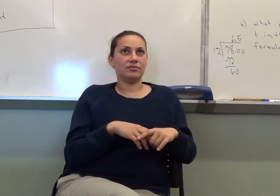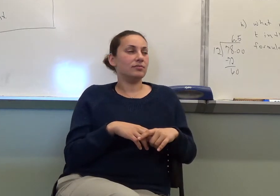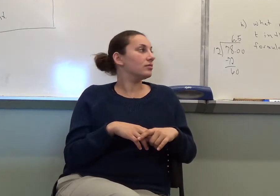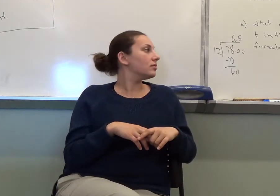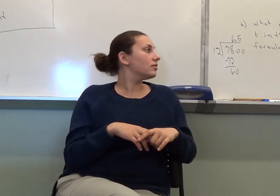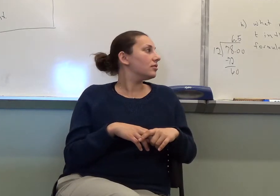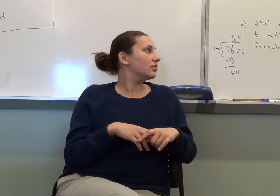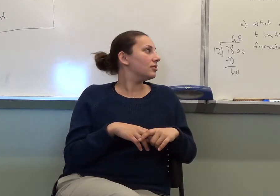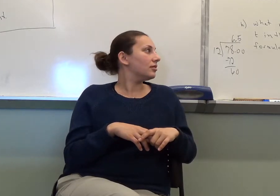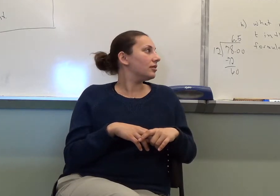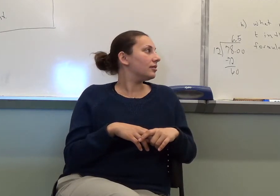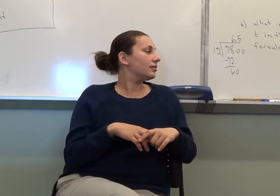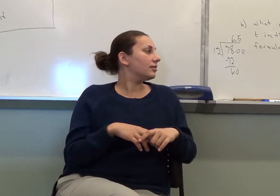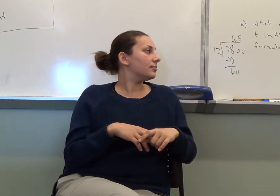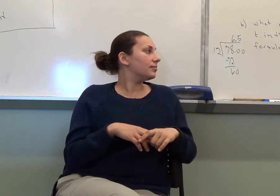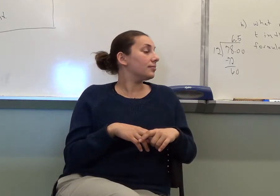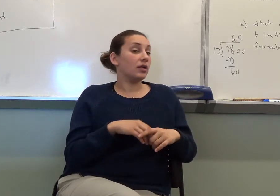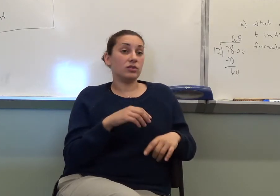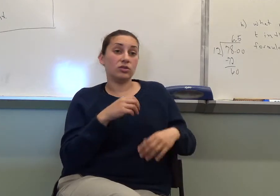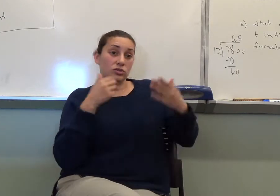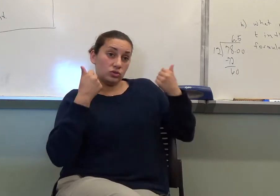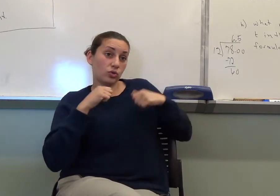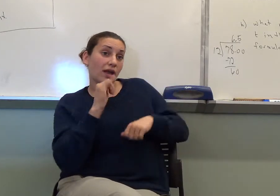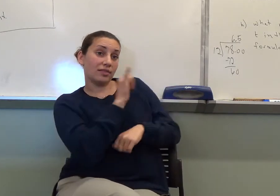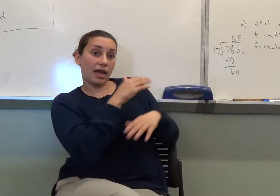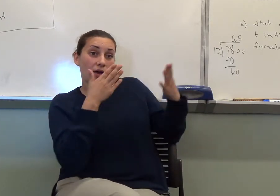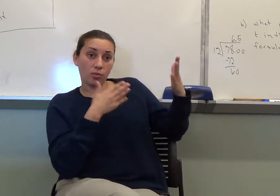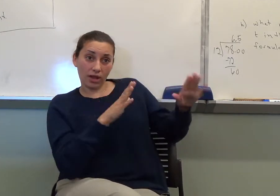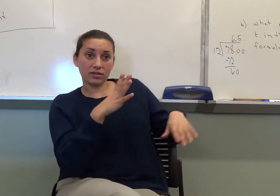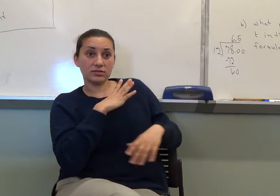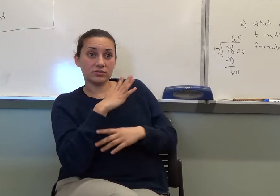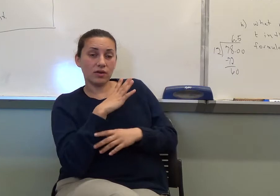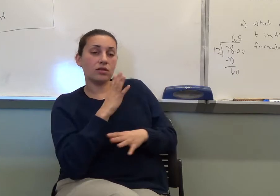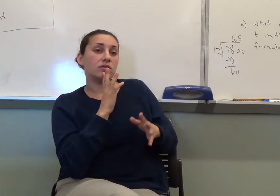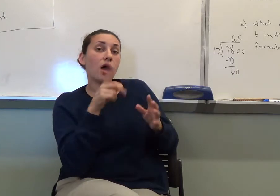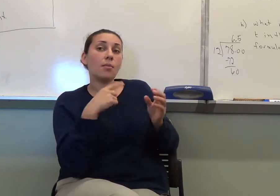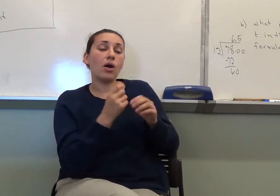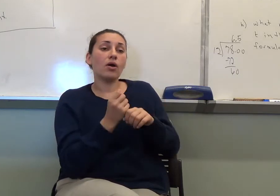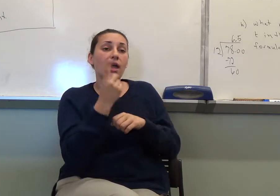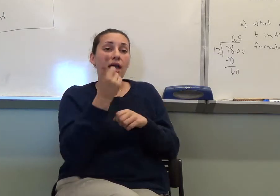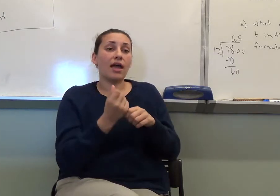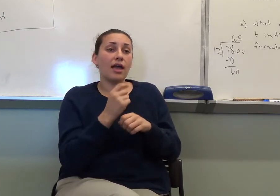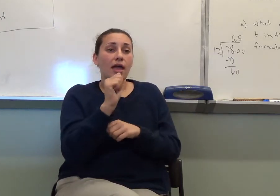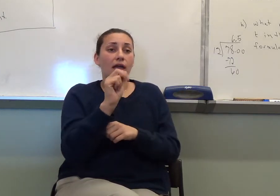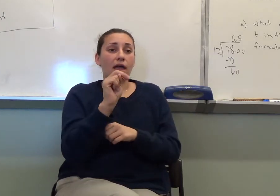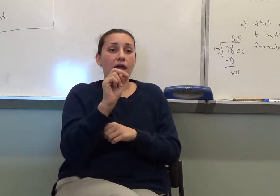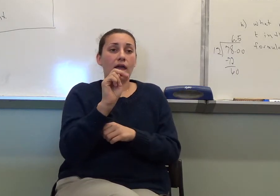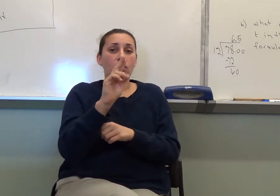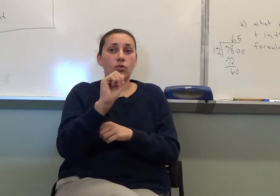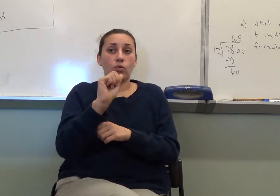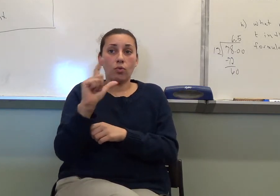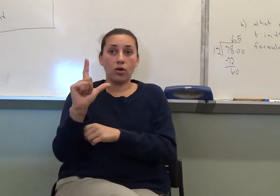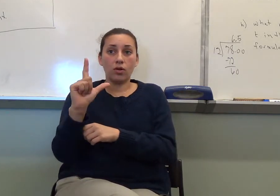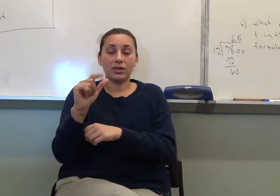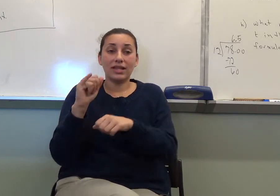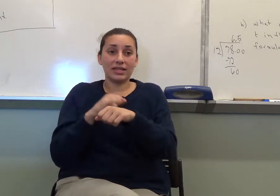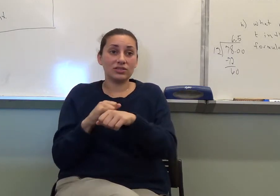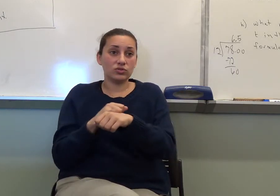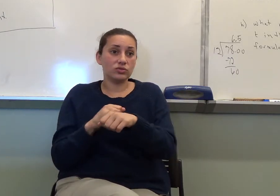it this way if we're talking about annual interest and do it for a couple of years. But